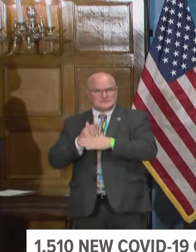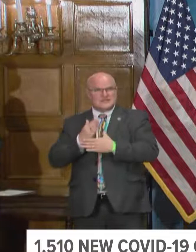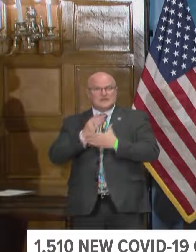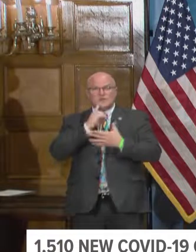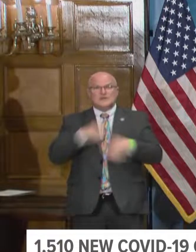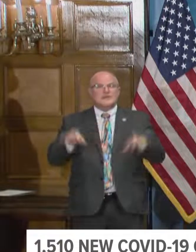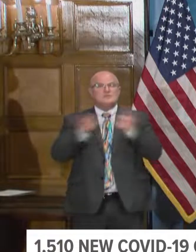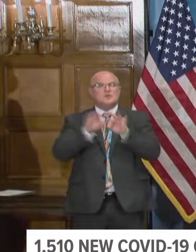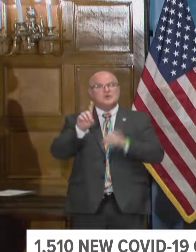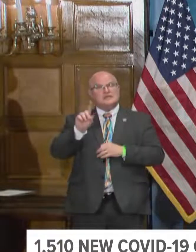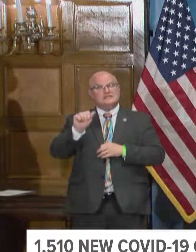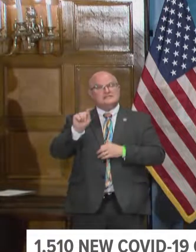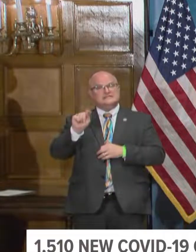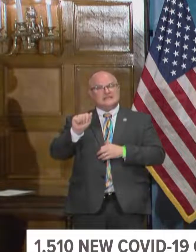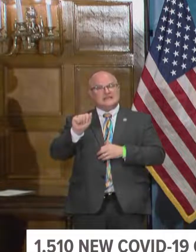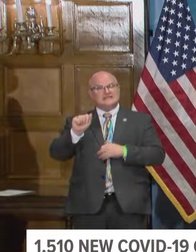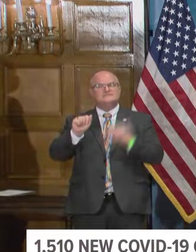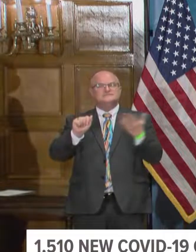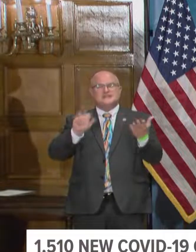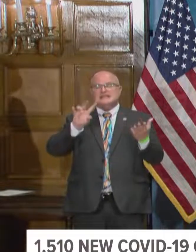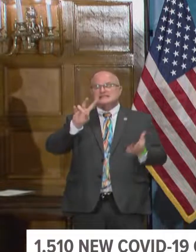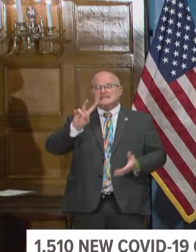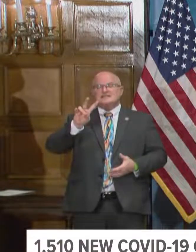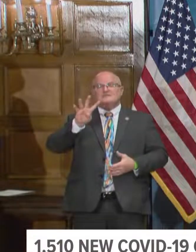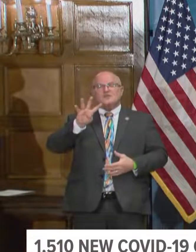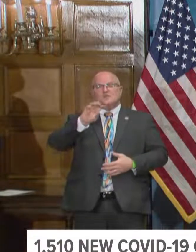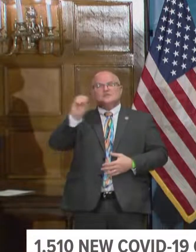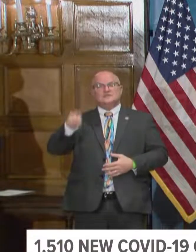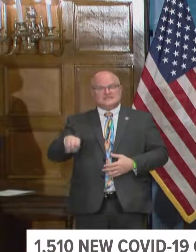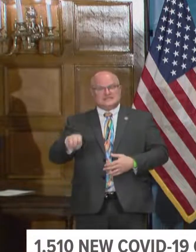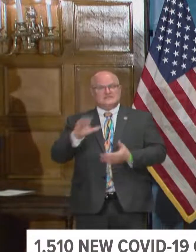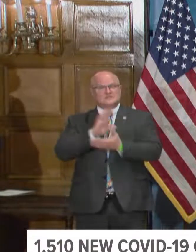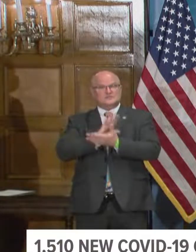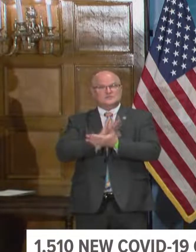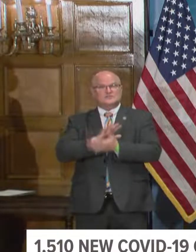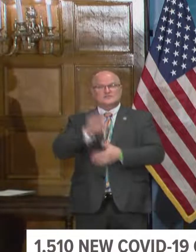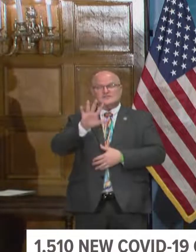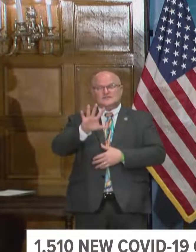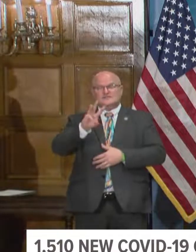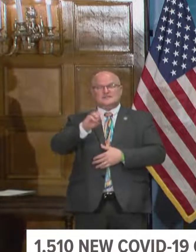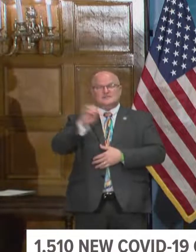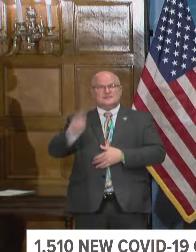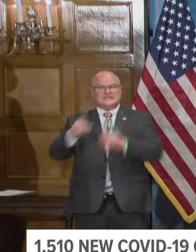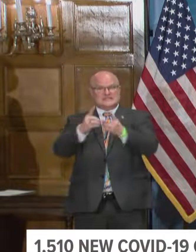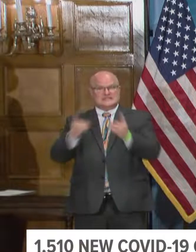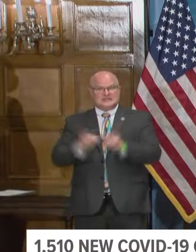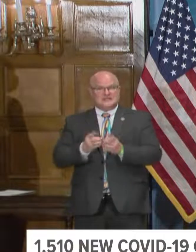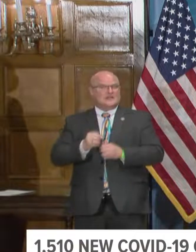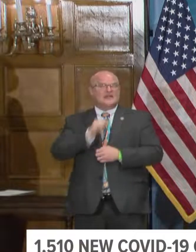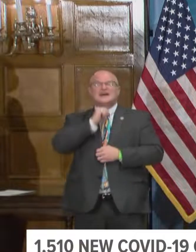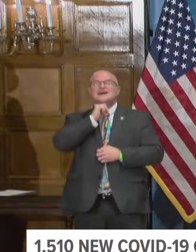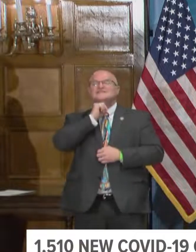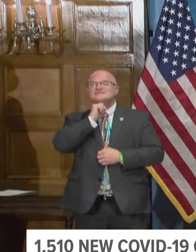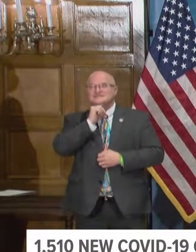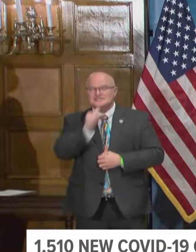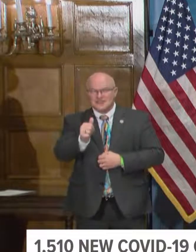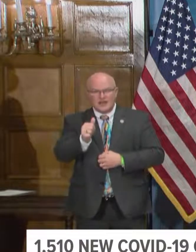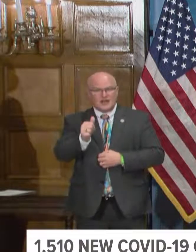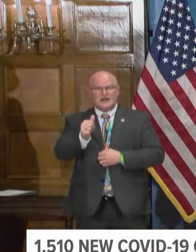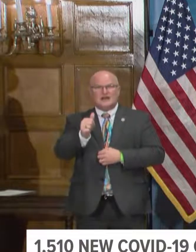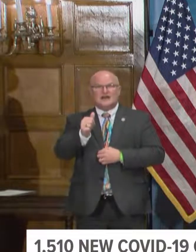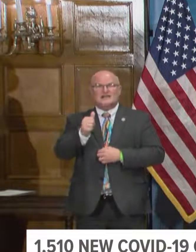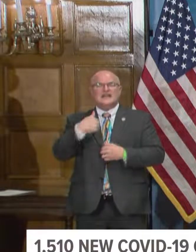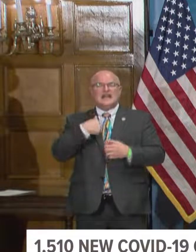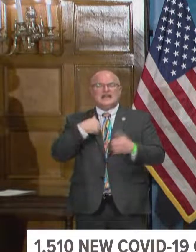data: 74% of schools and 56% of districts have not had to implement